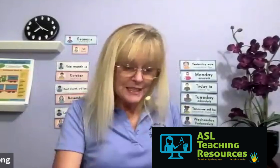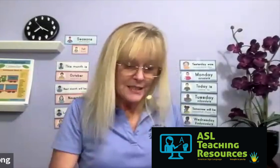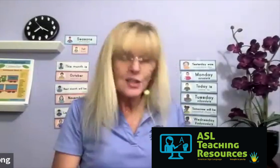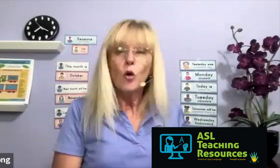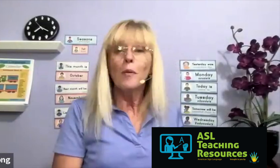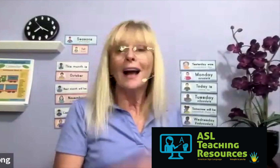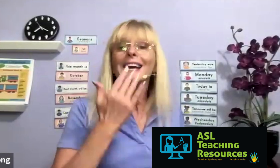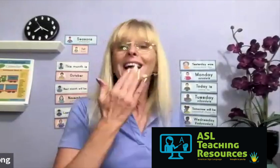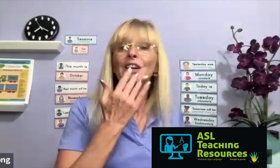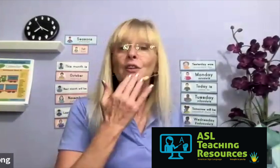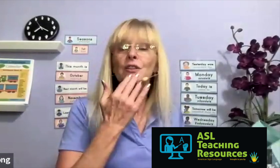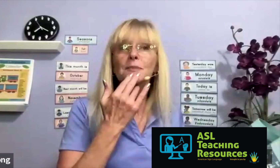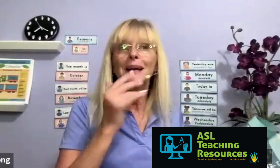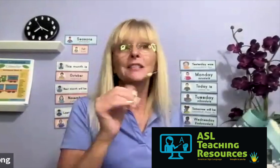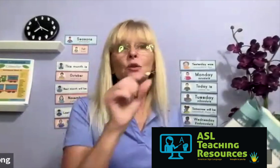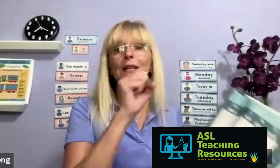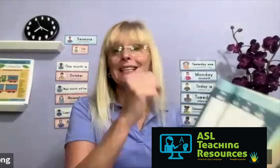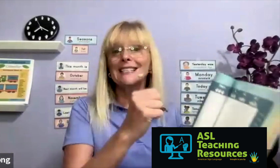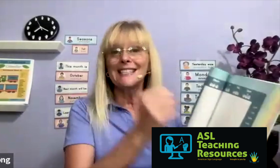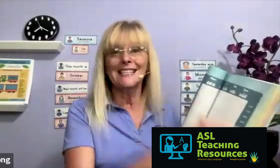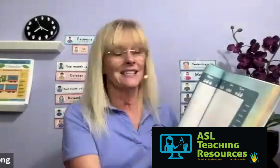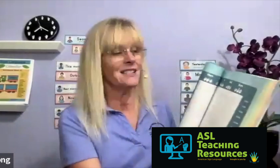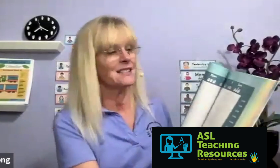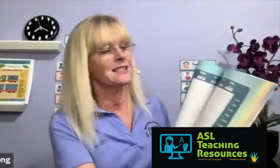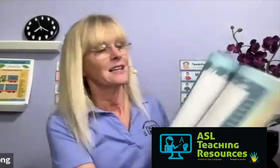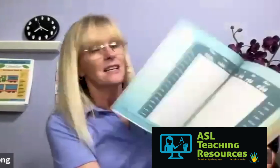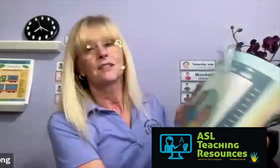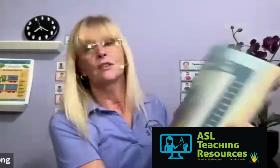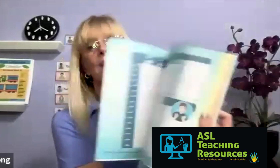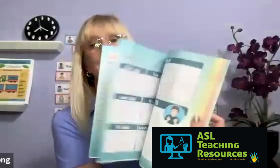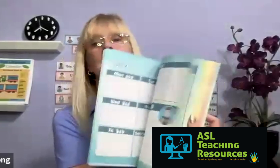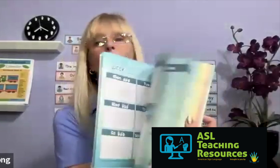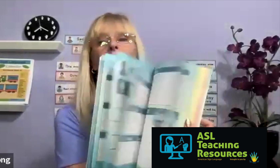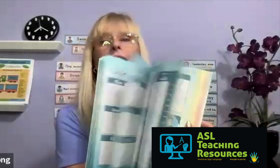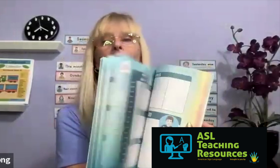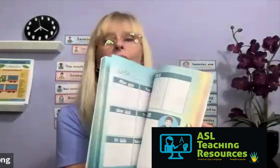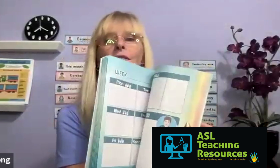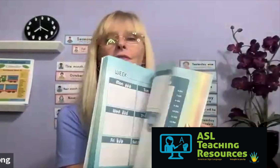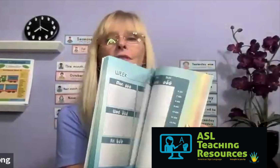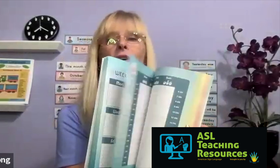does go by colors based on the seasons. So you can see we have